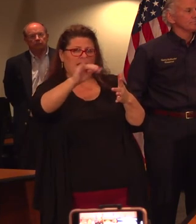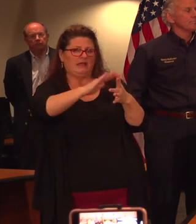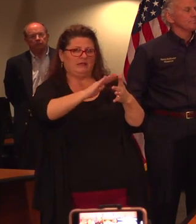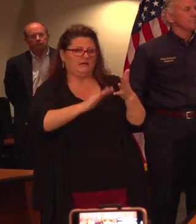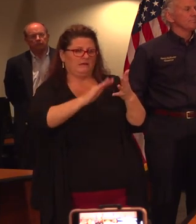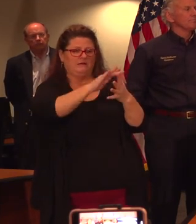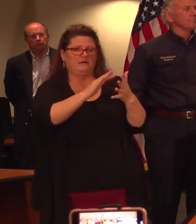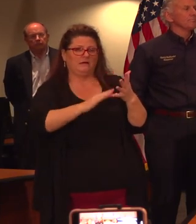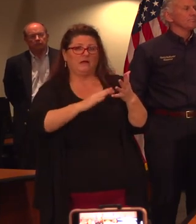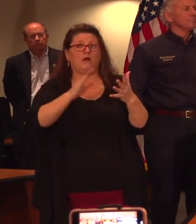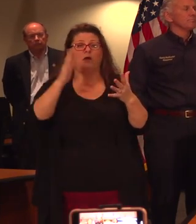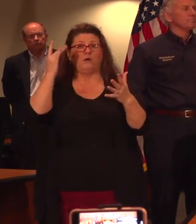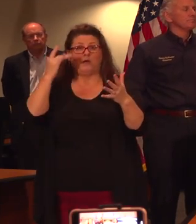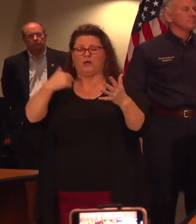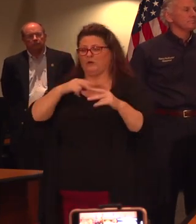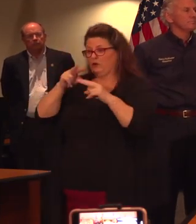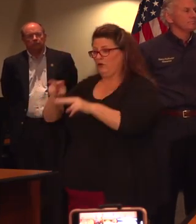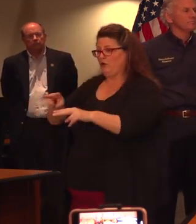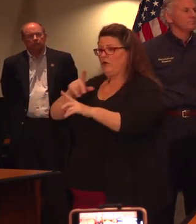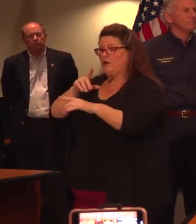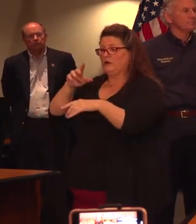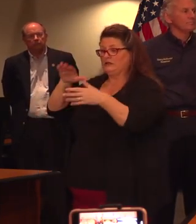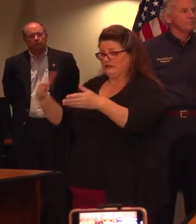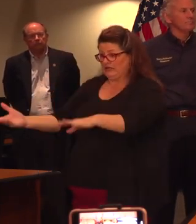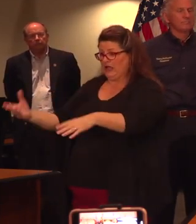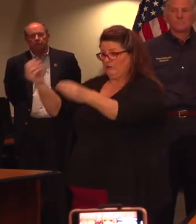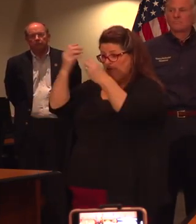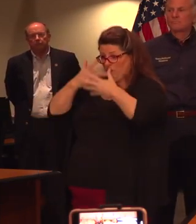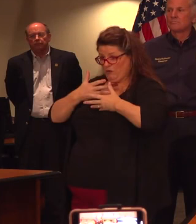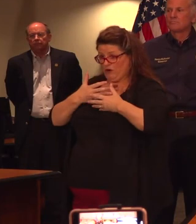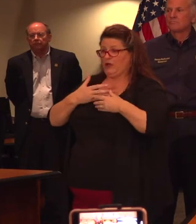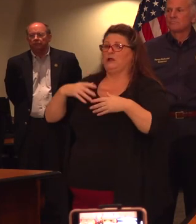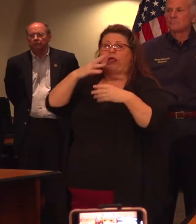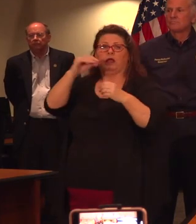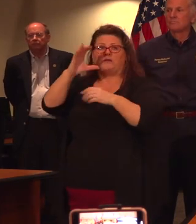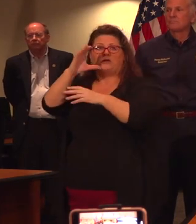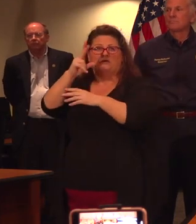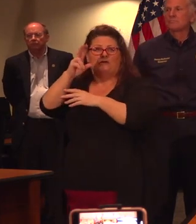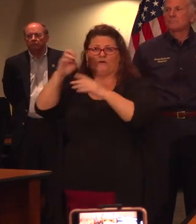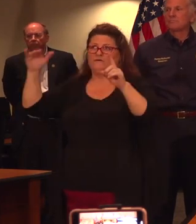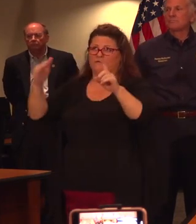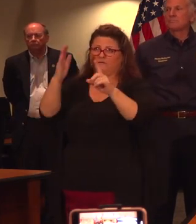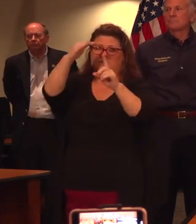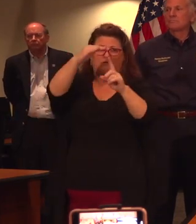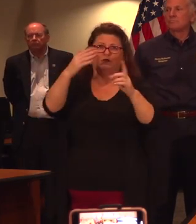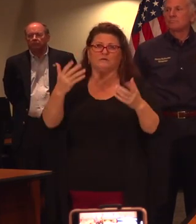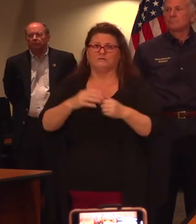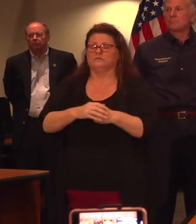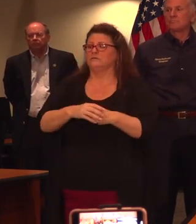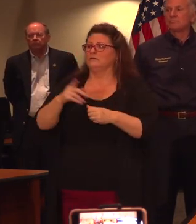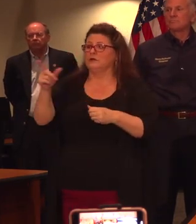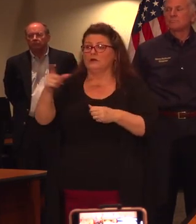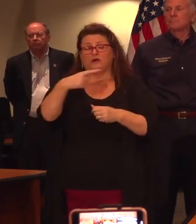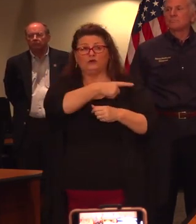on reported deaths, and as that changes, the curve and the projection can change. And how confident are you when there are still concerns about inadequate testing